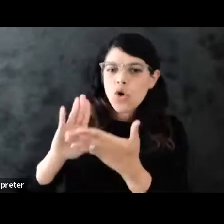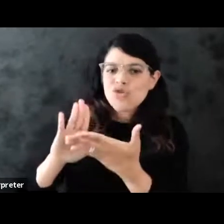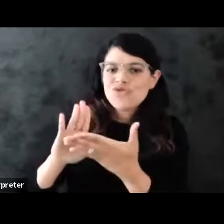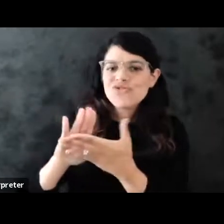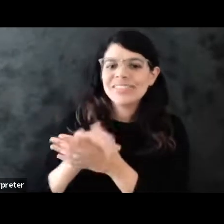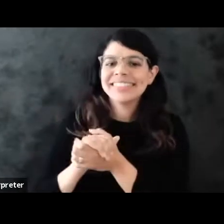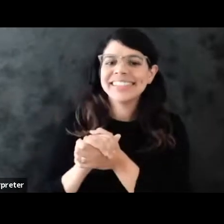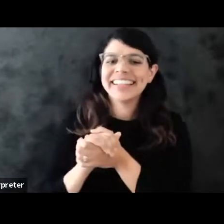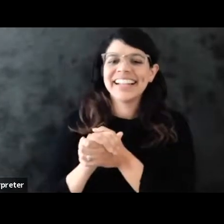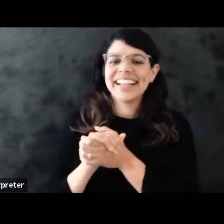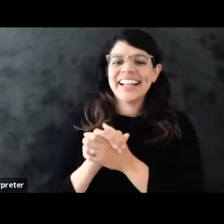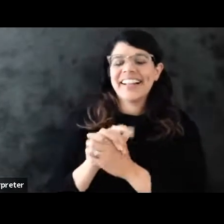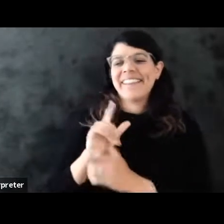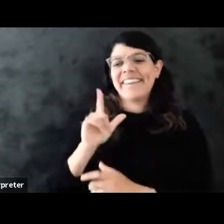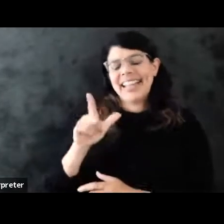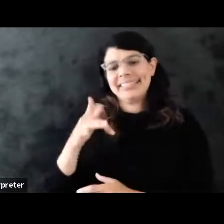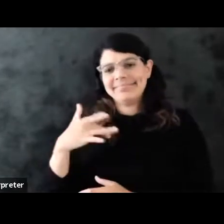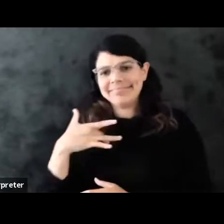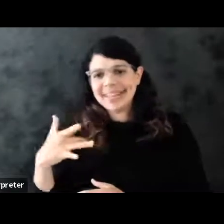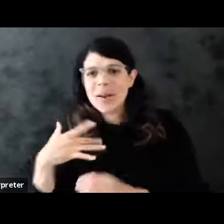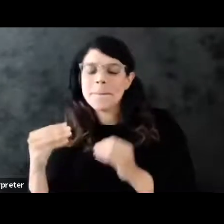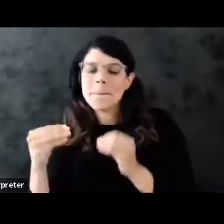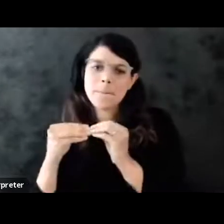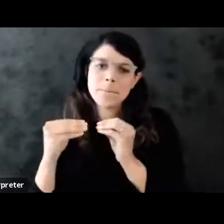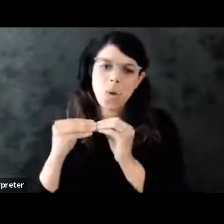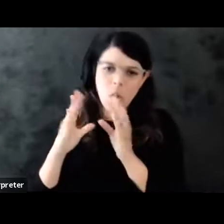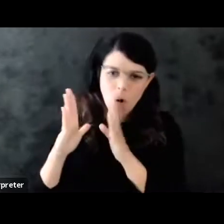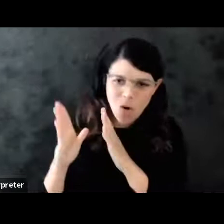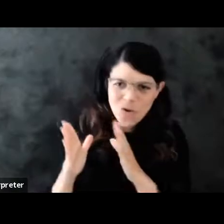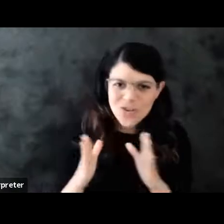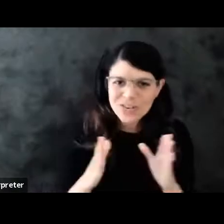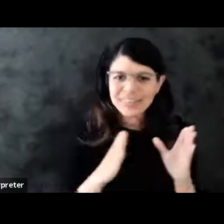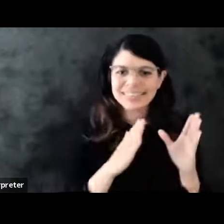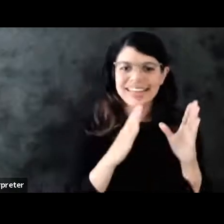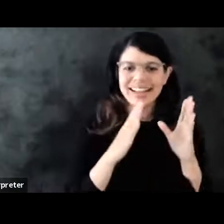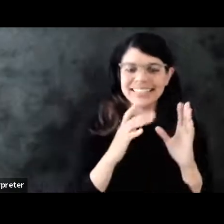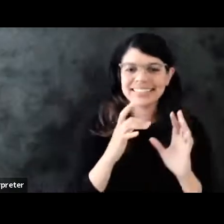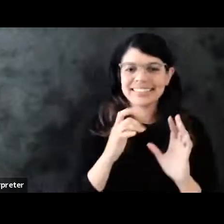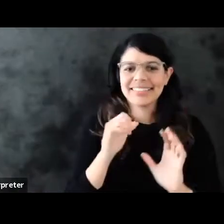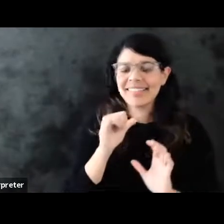are very good organizers behind the scenes. They're not hung up about getting